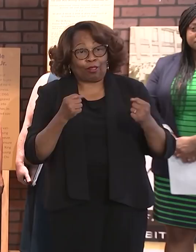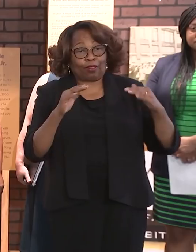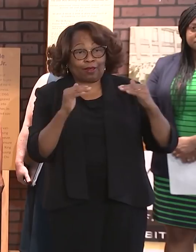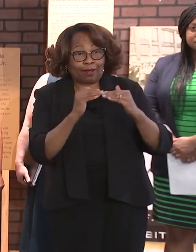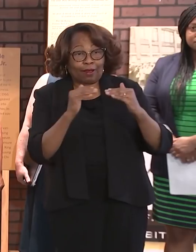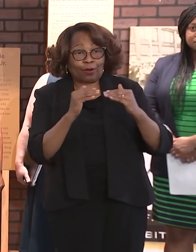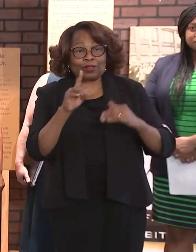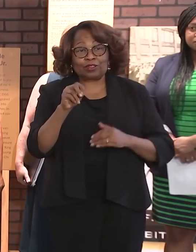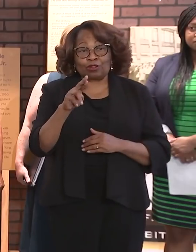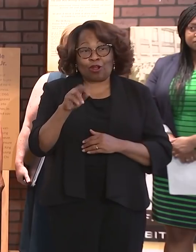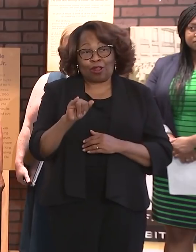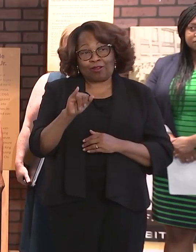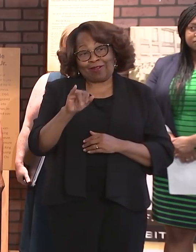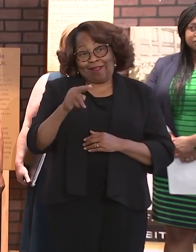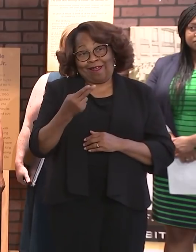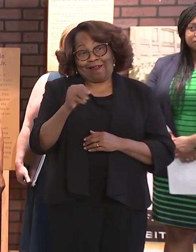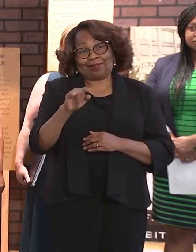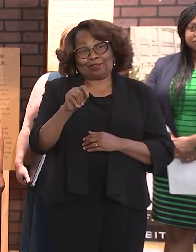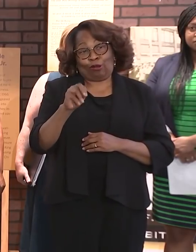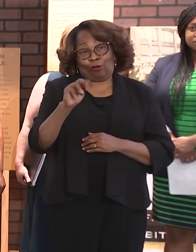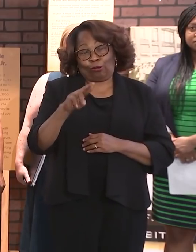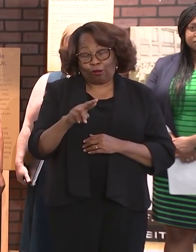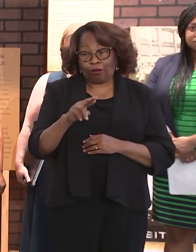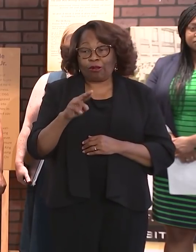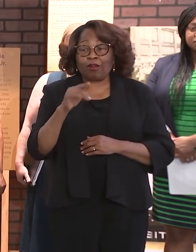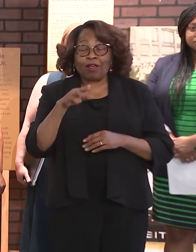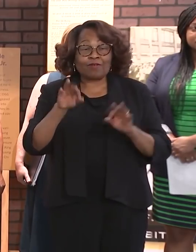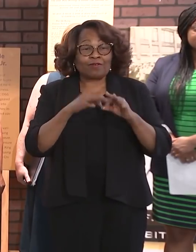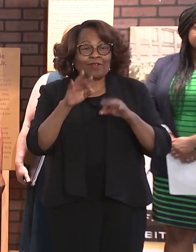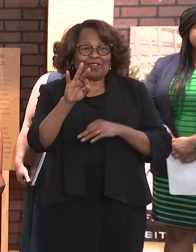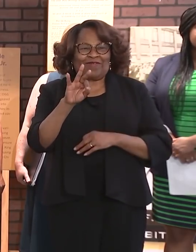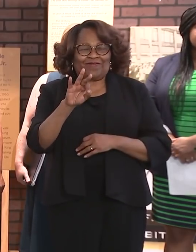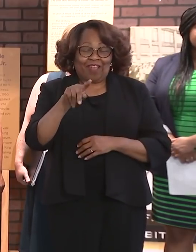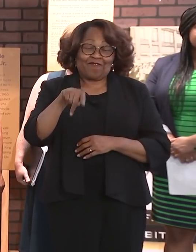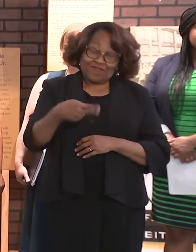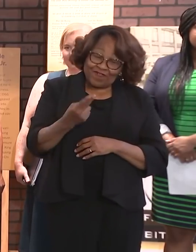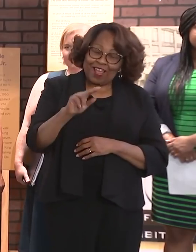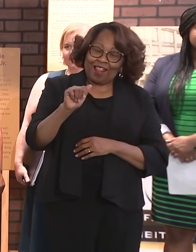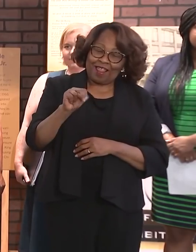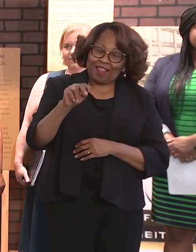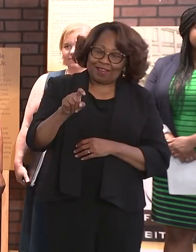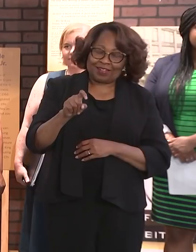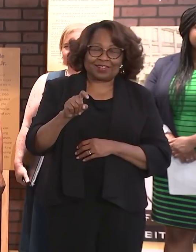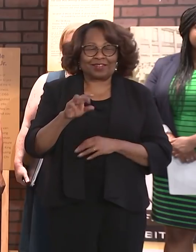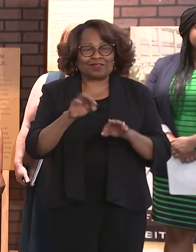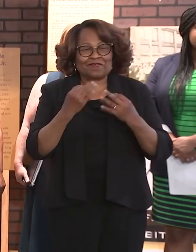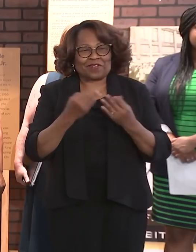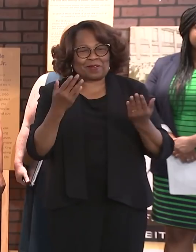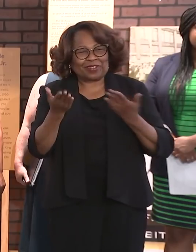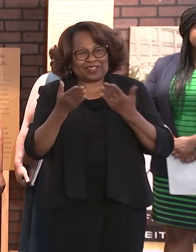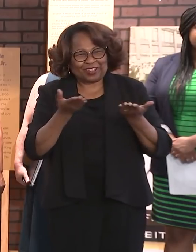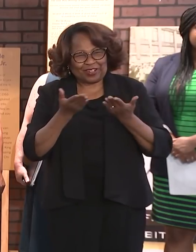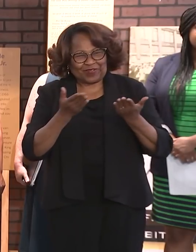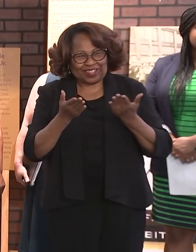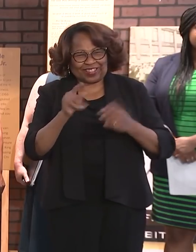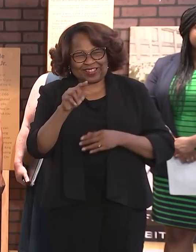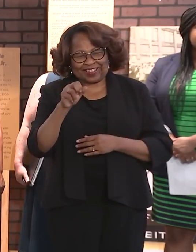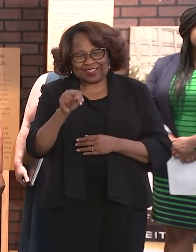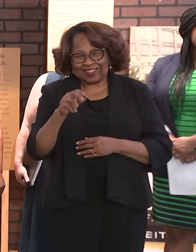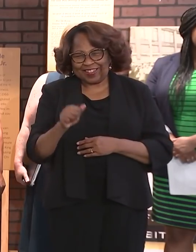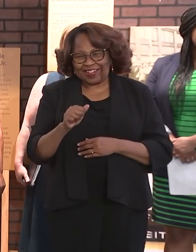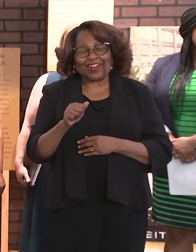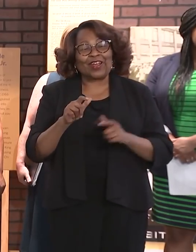Equity Darlene Hightower. Phalanx Family Services CEO Tina Sanders. Greater Auburn